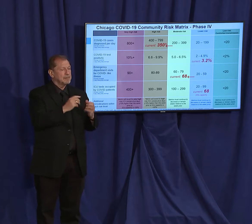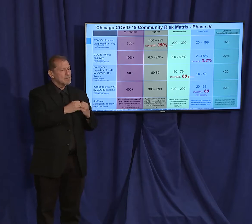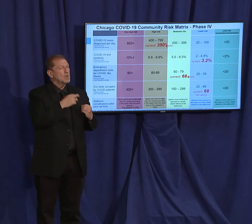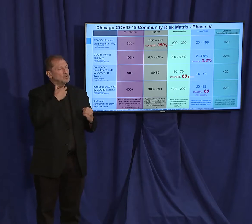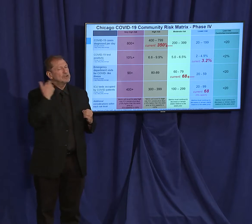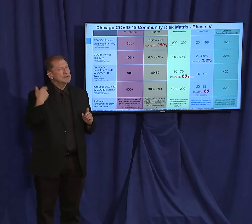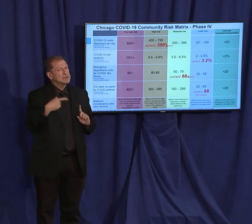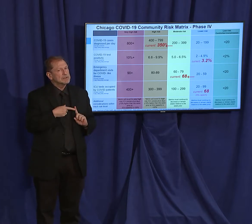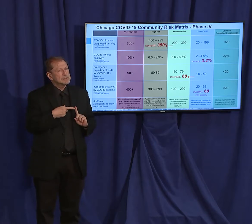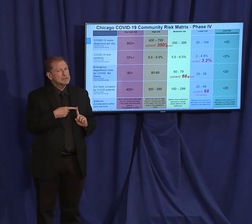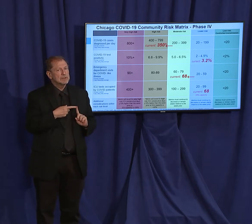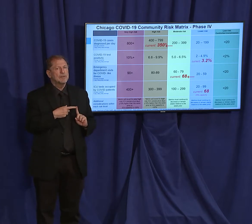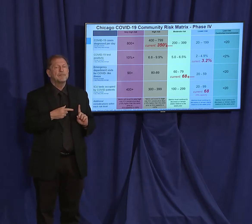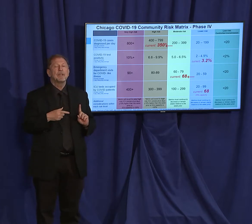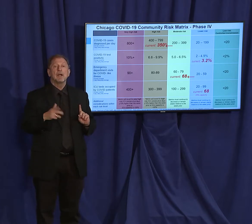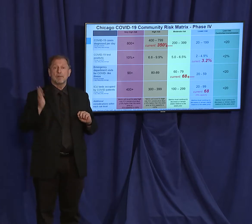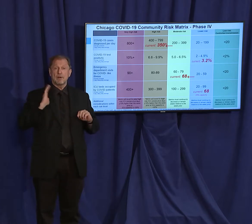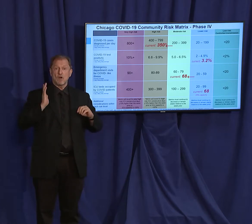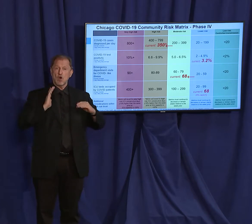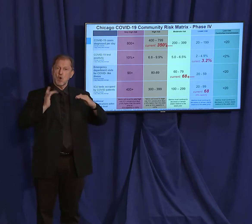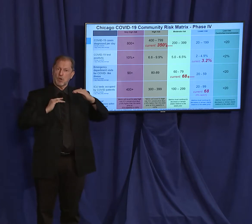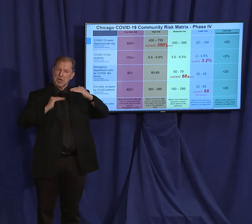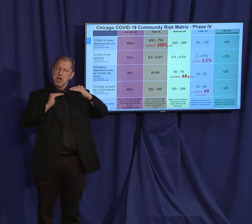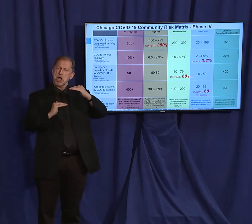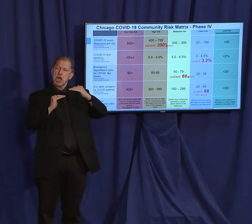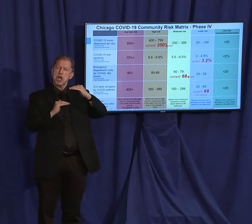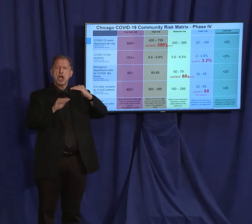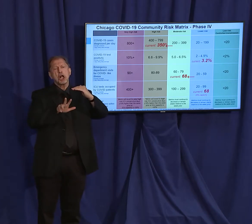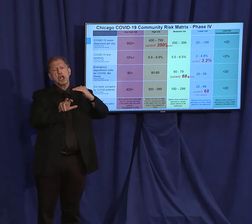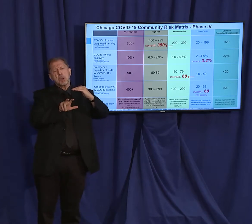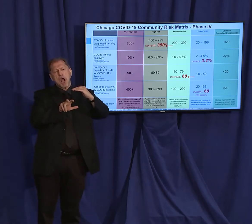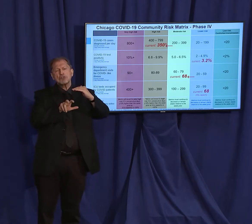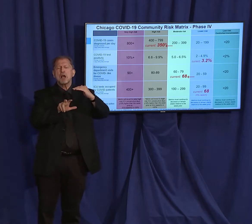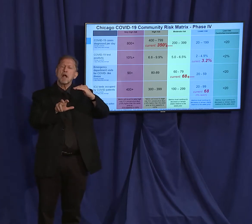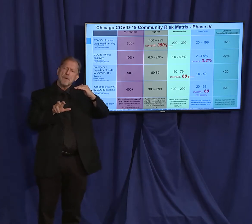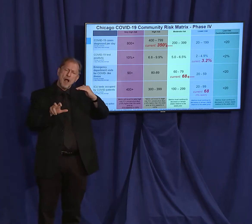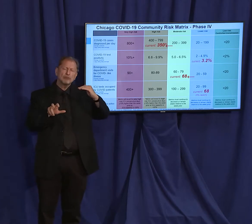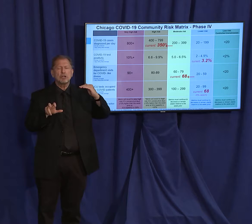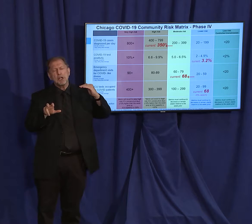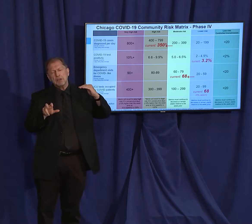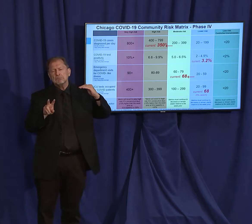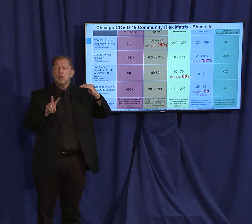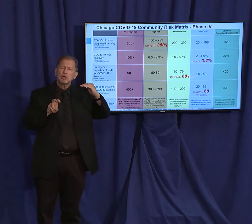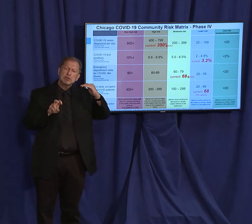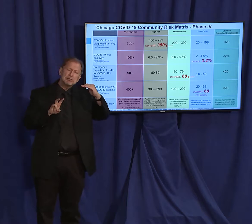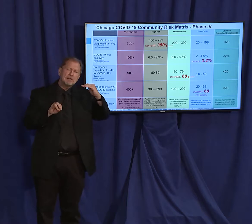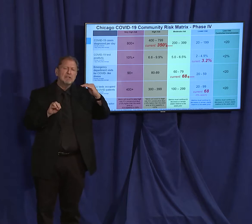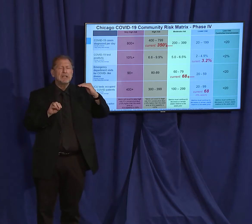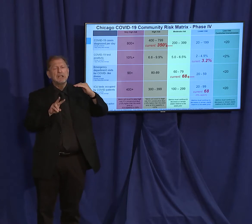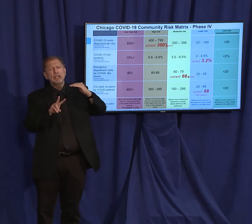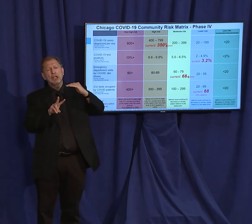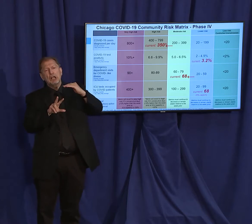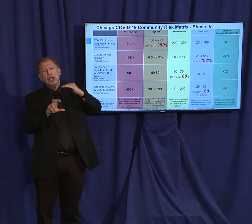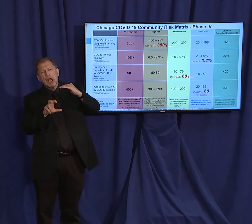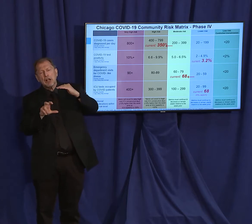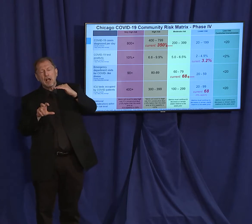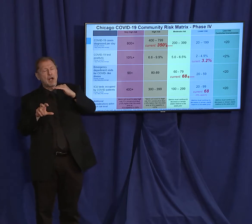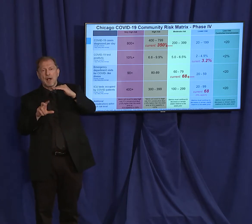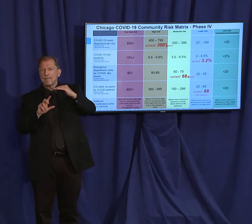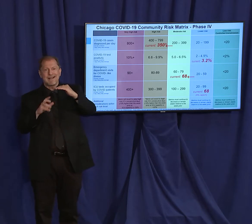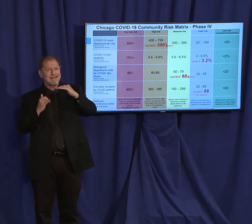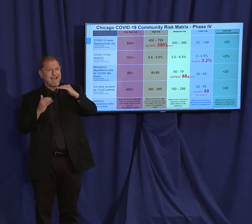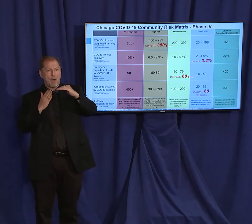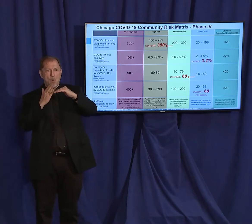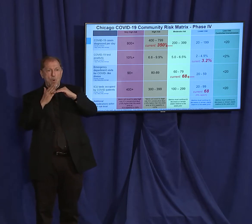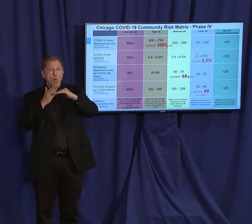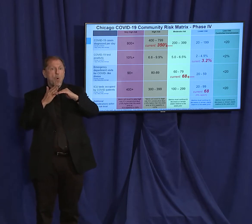might recall that we'd been sitting just under 300 cases for a few weeks here, 270, 280. Unfortunately, we are now